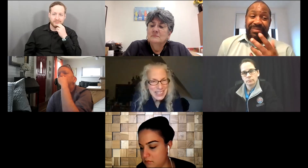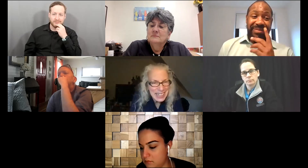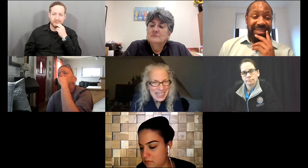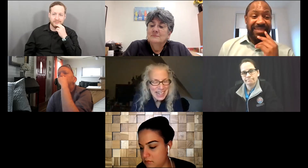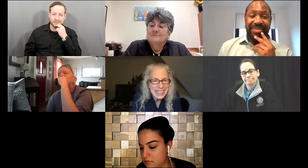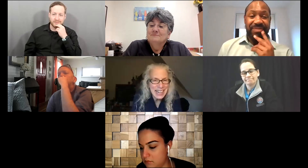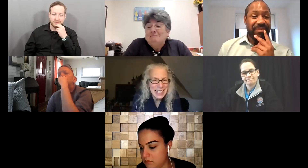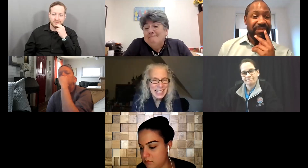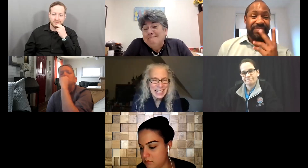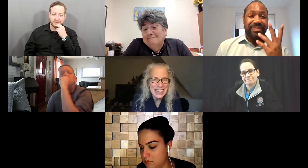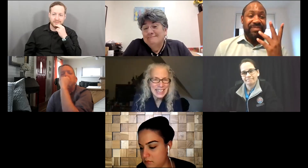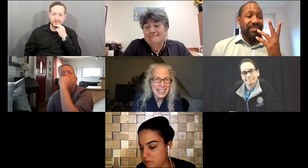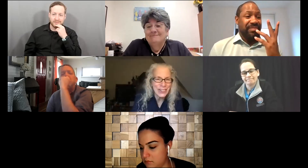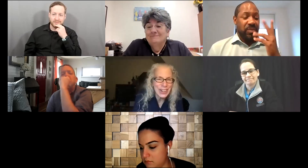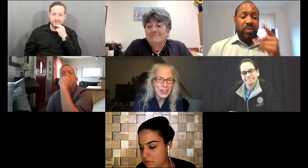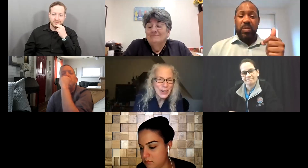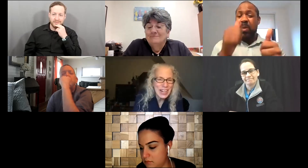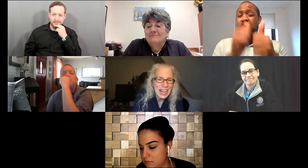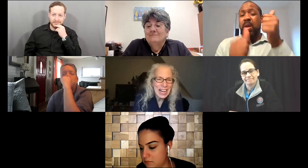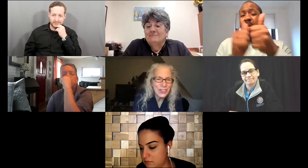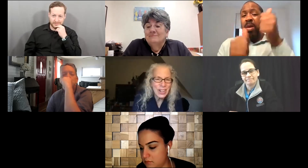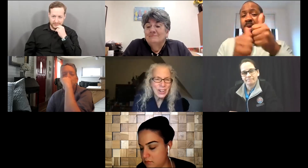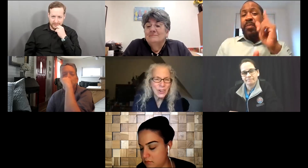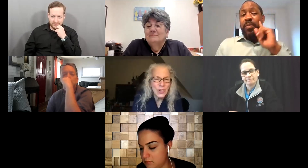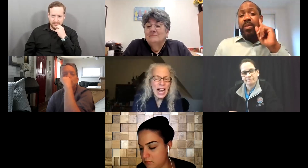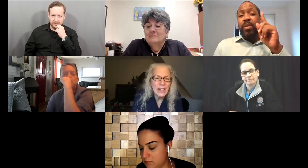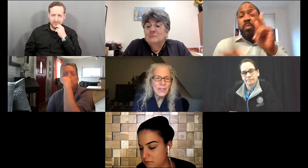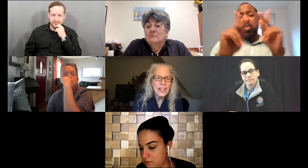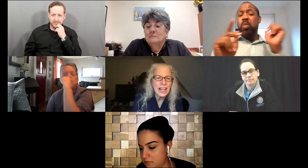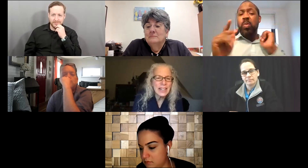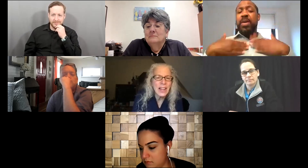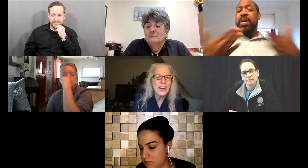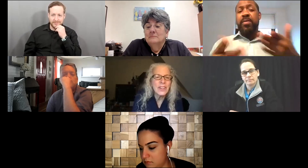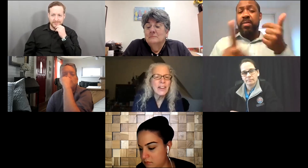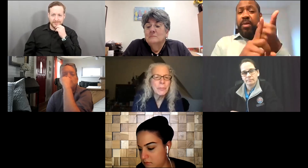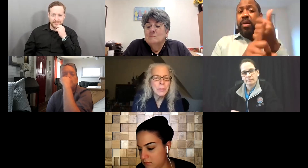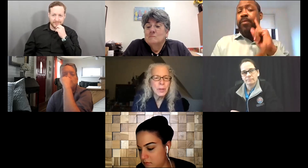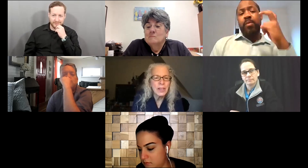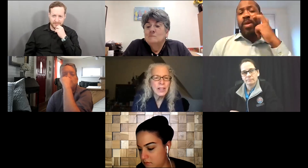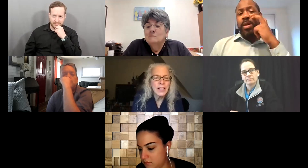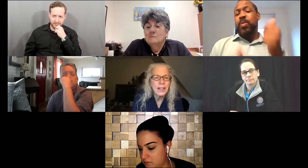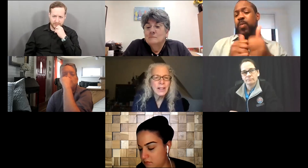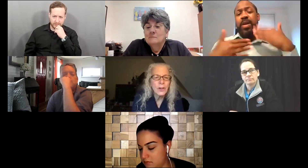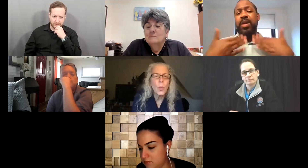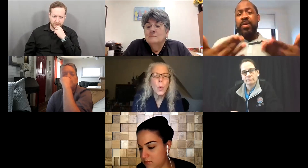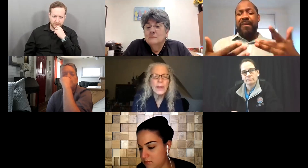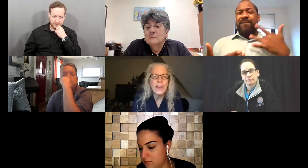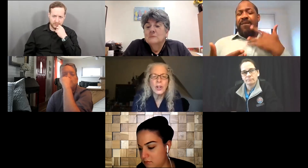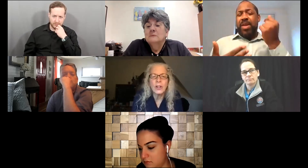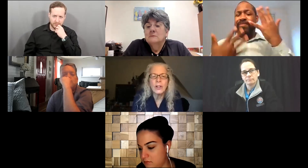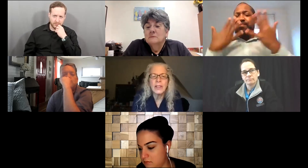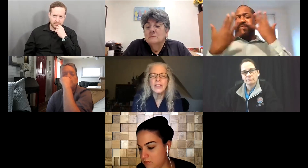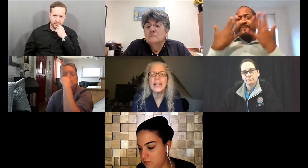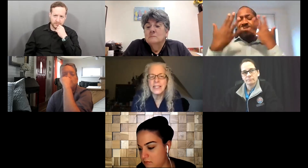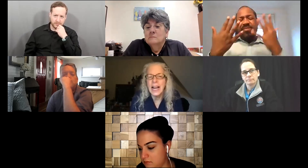Ernest is shaking his head. He's saying, I don't know. I don't know. I feel like a lot of deaf people will